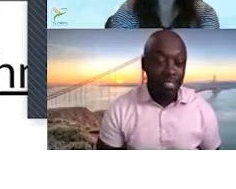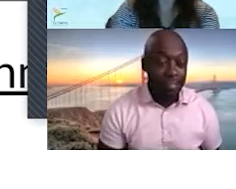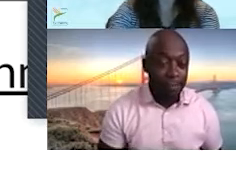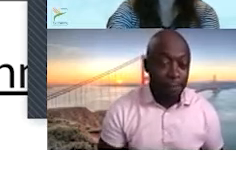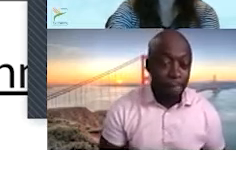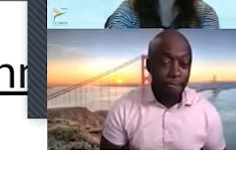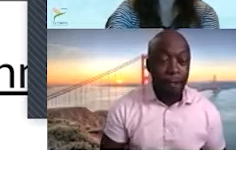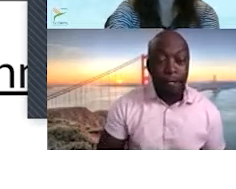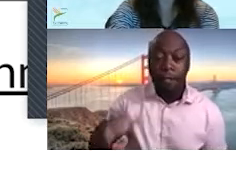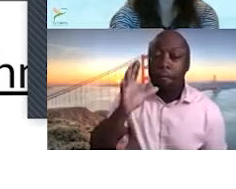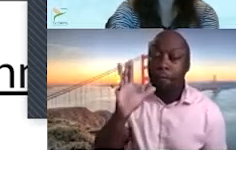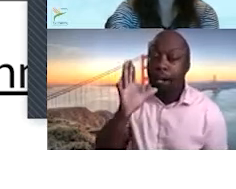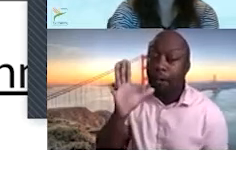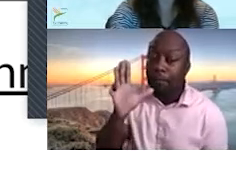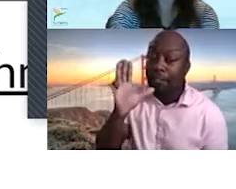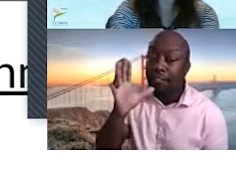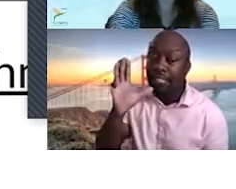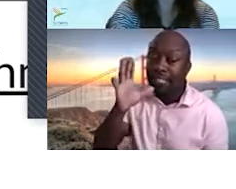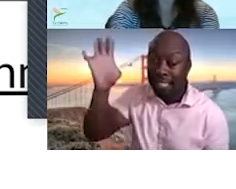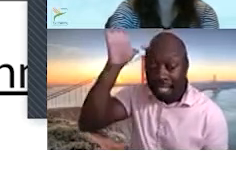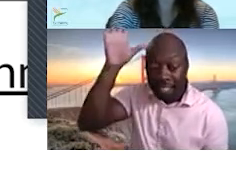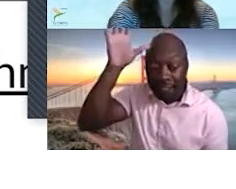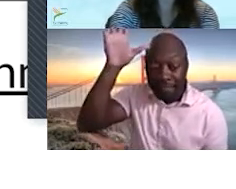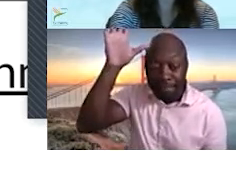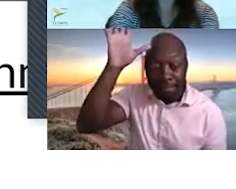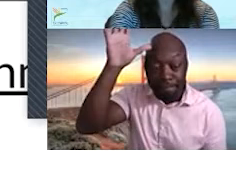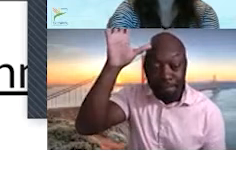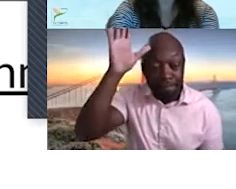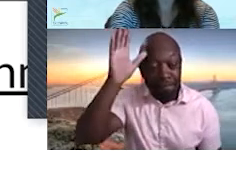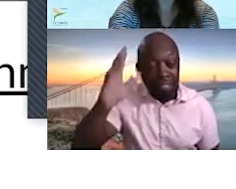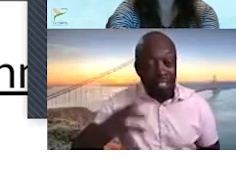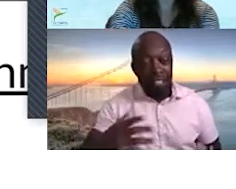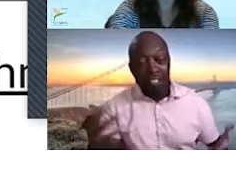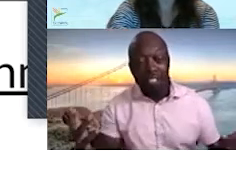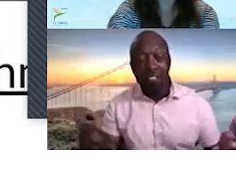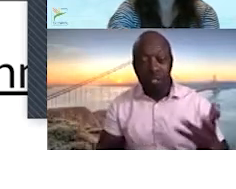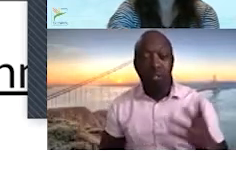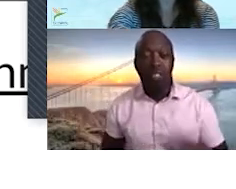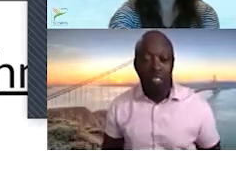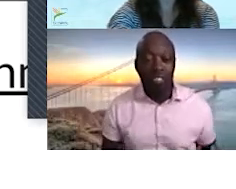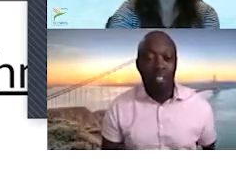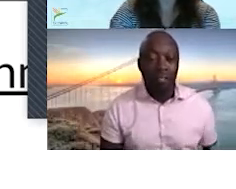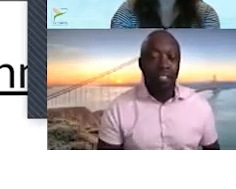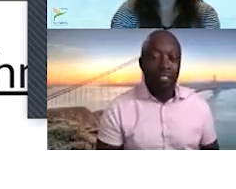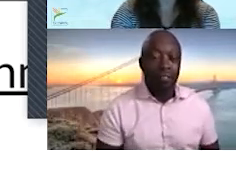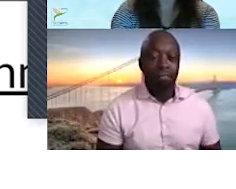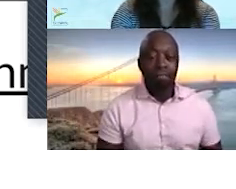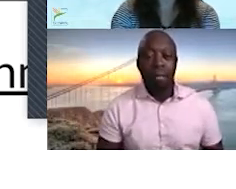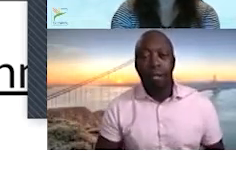why later. Mom and dad. The critical ones to start